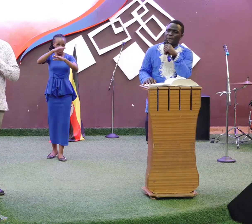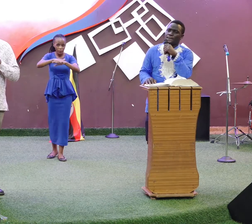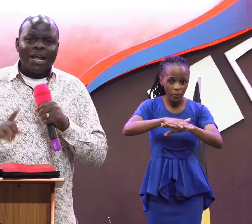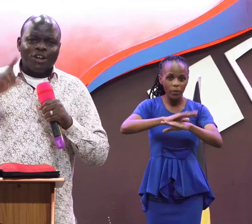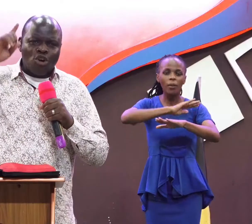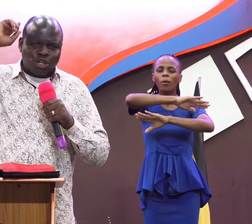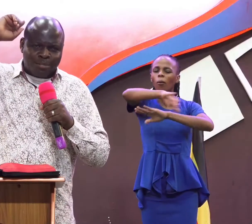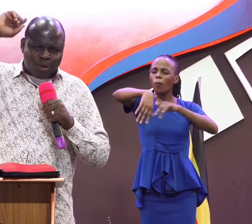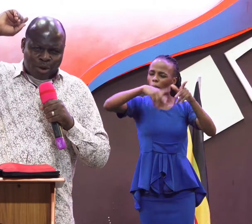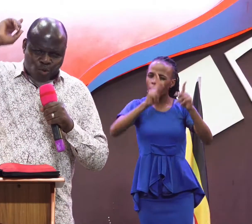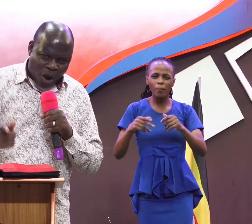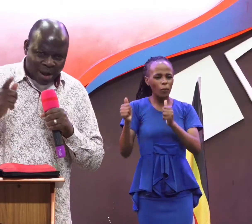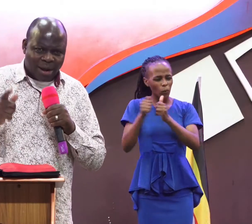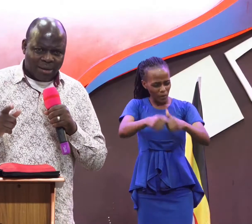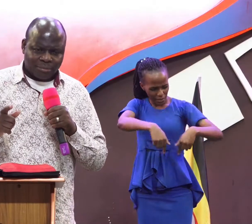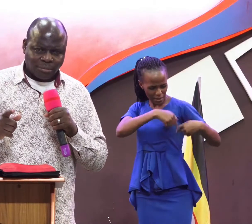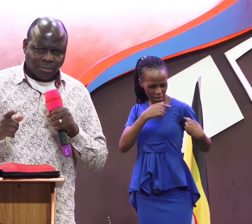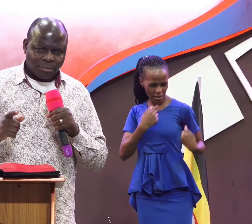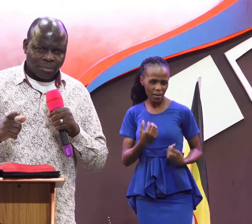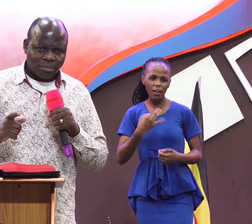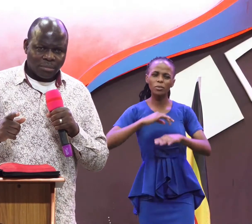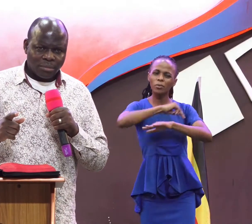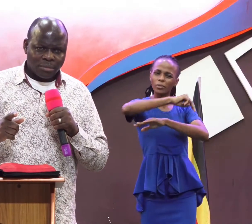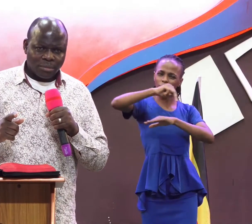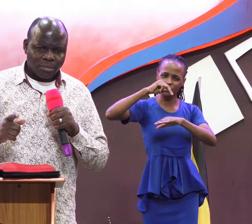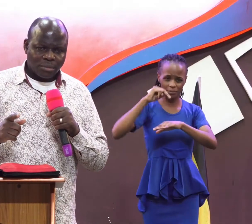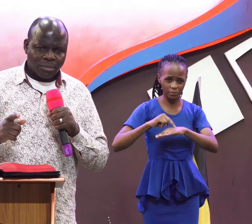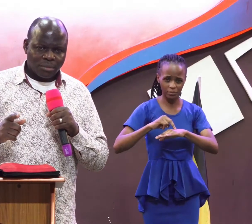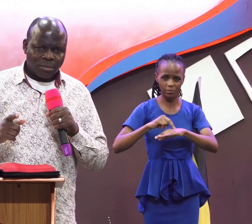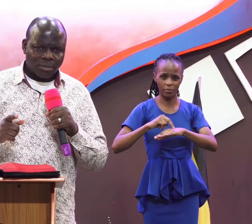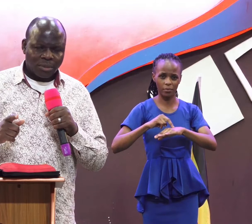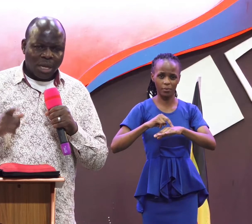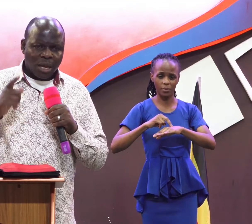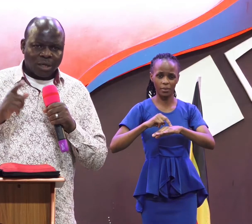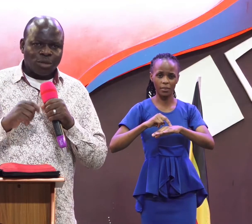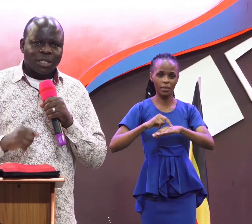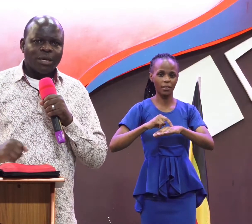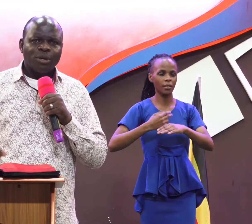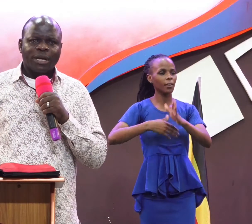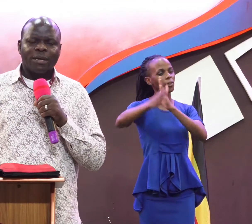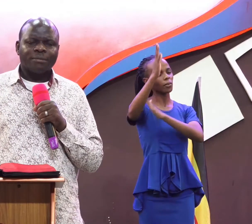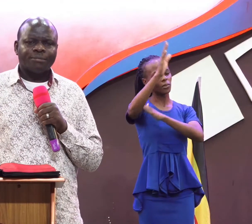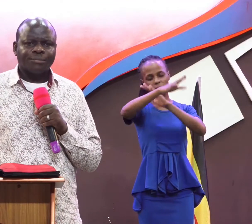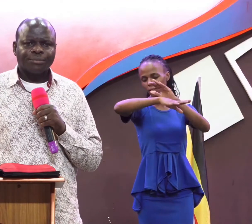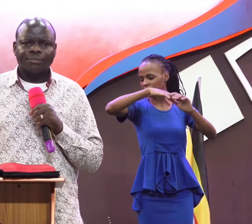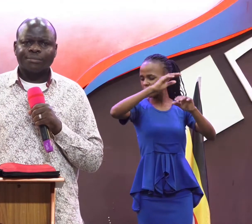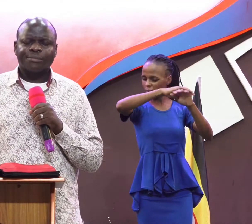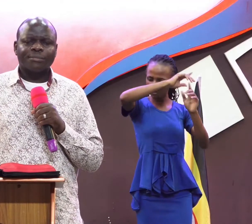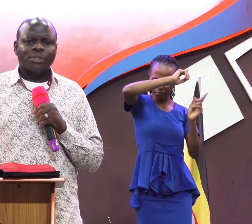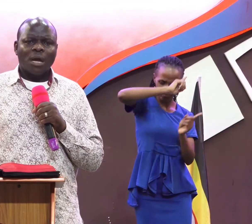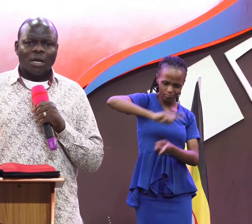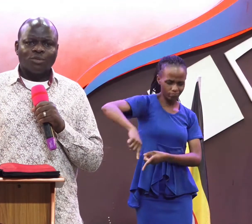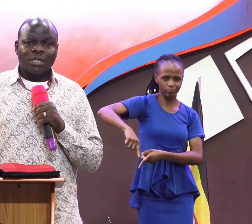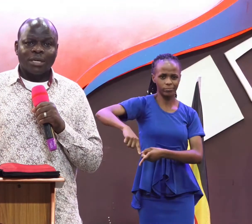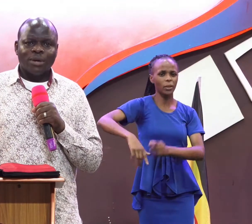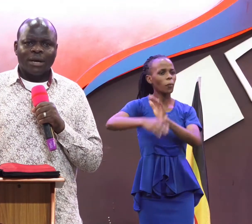Buli muntu yalina omutima gw'eggwanga. Everyone who had a heart of a nation. Katonda teyamulekerera. The Lord did not desert